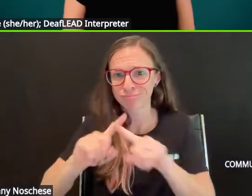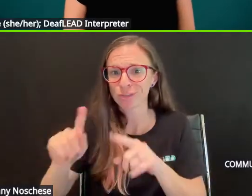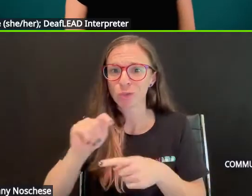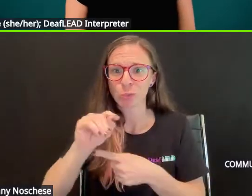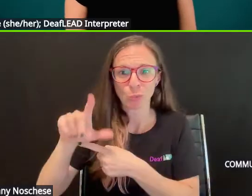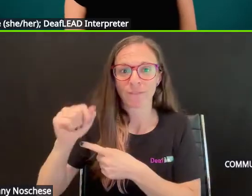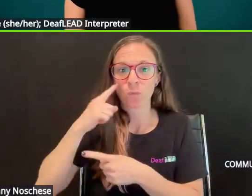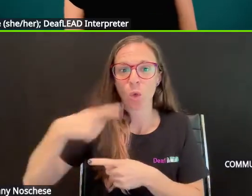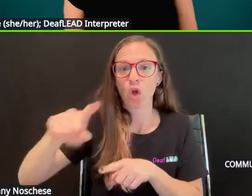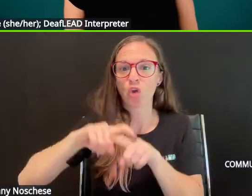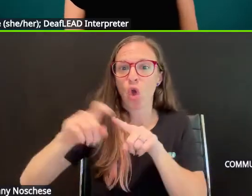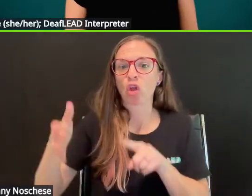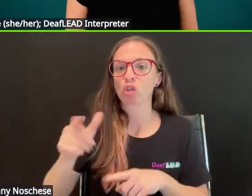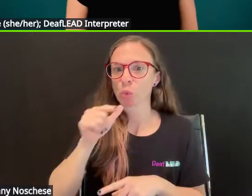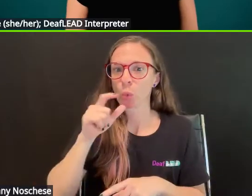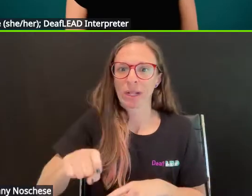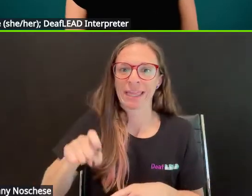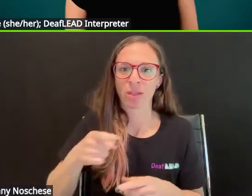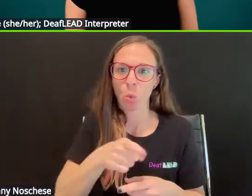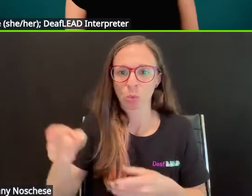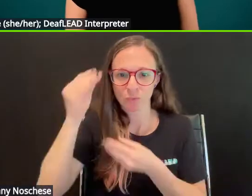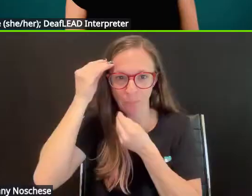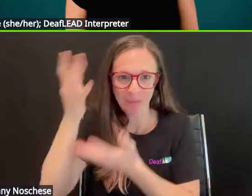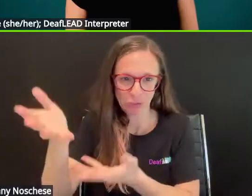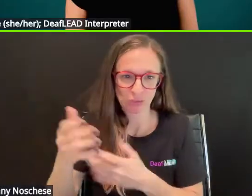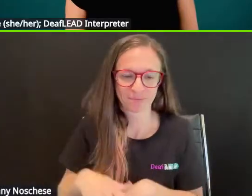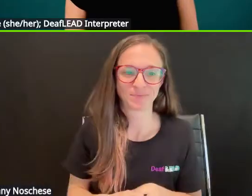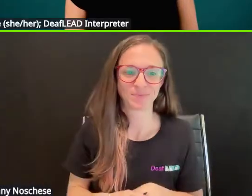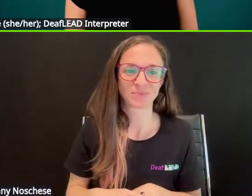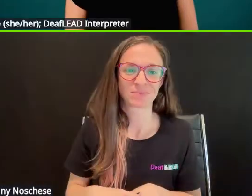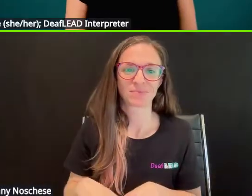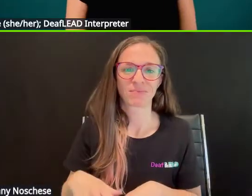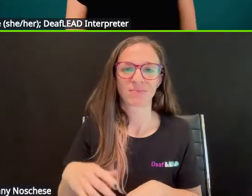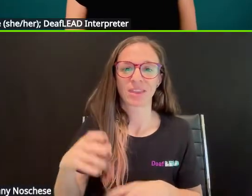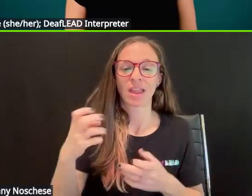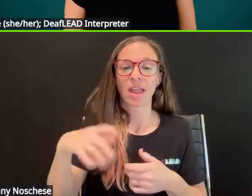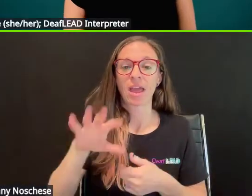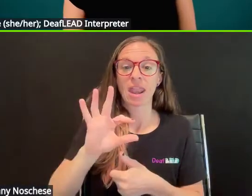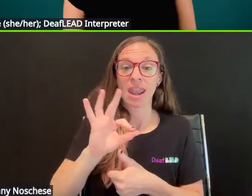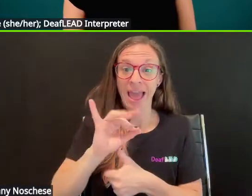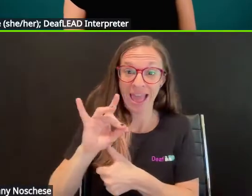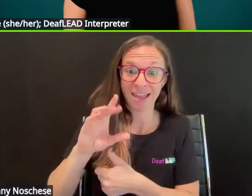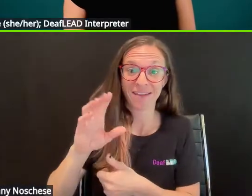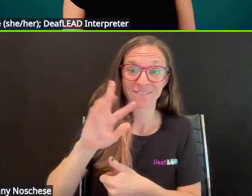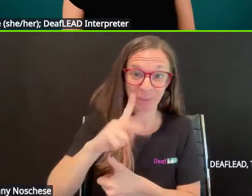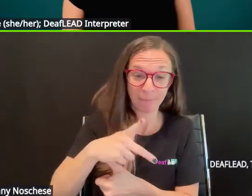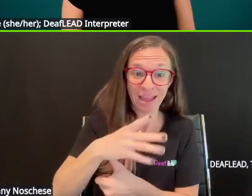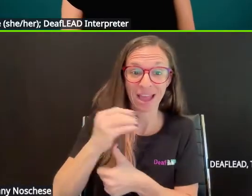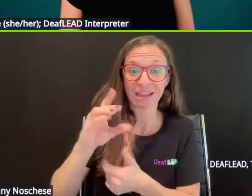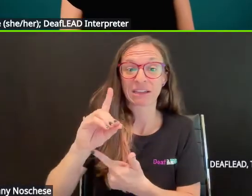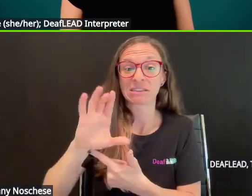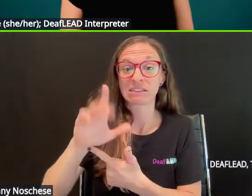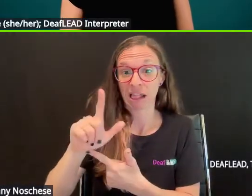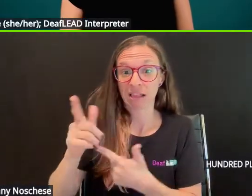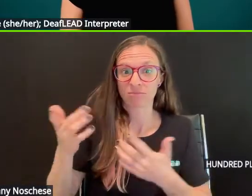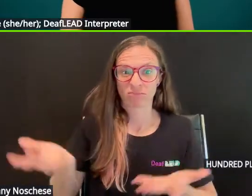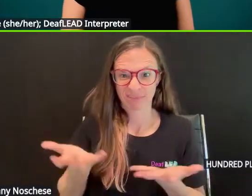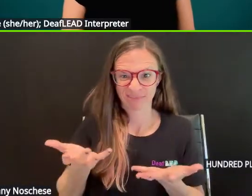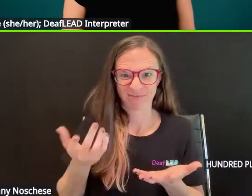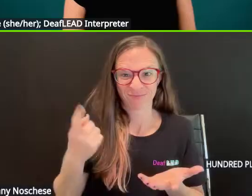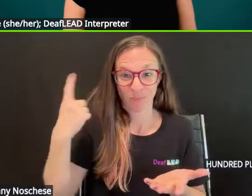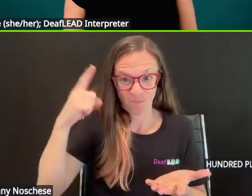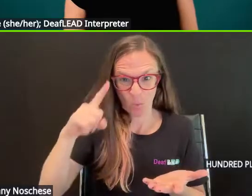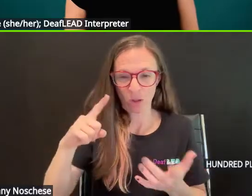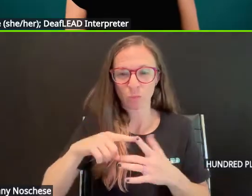emotional support, resources, a variety of tools to those callers who are in need and who might need that type of information.